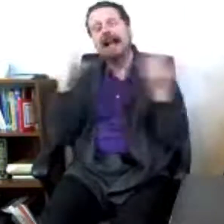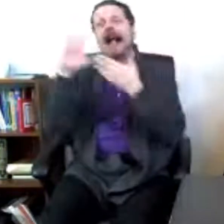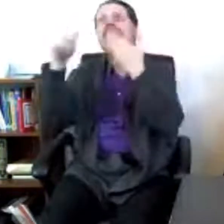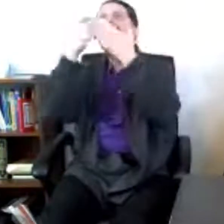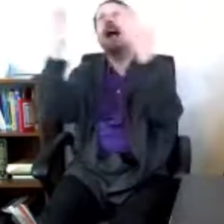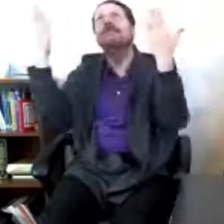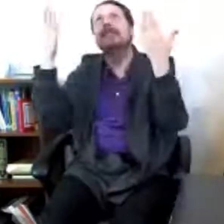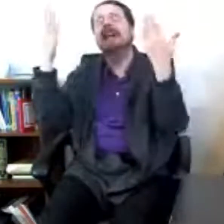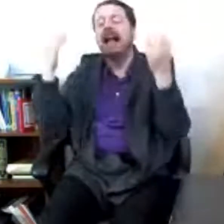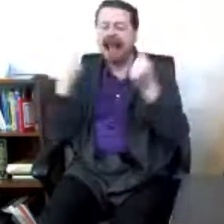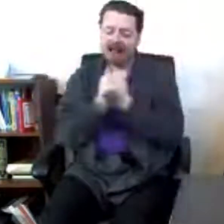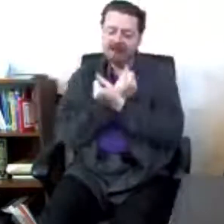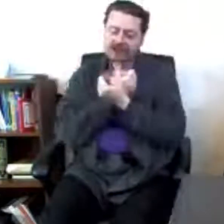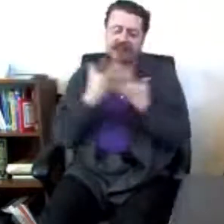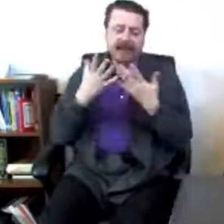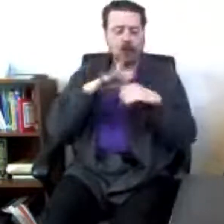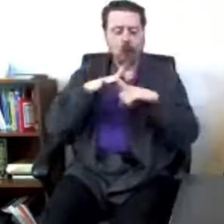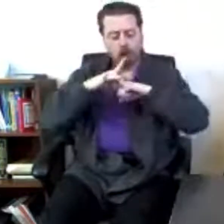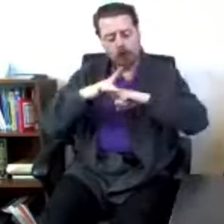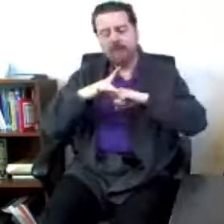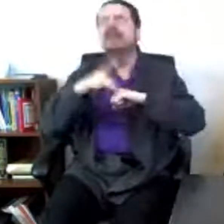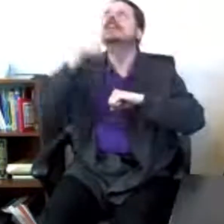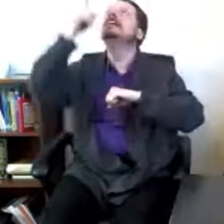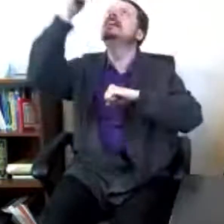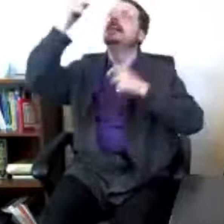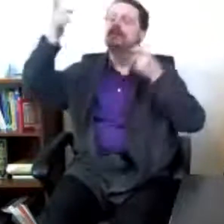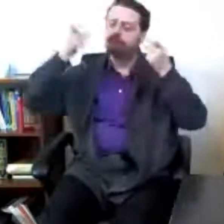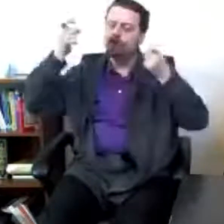heavens and everything there is on the earth.